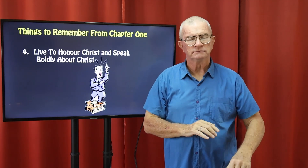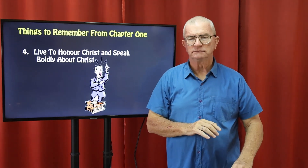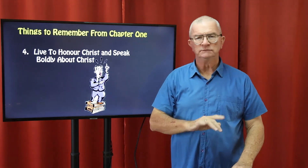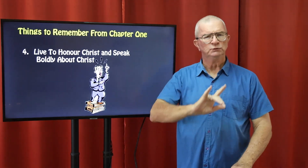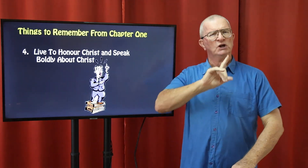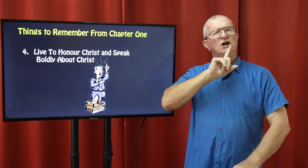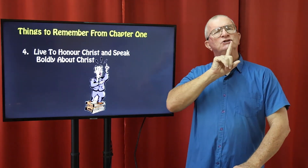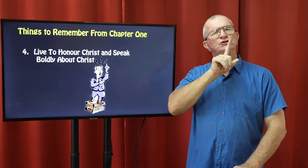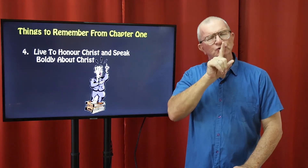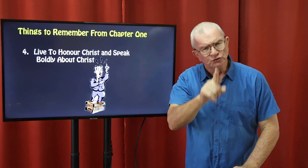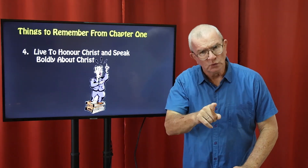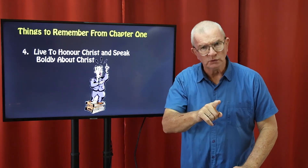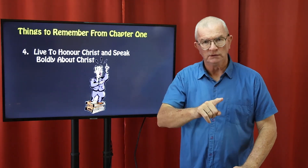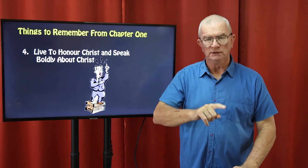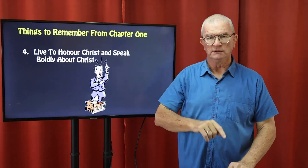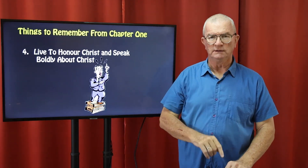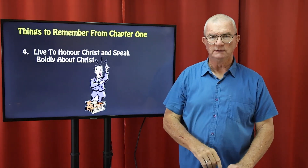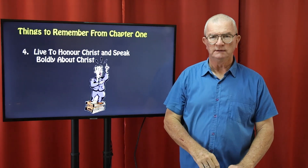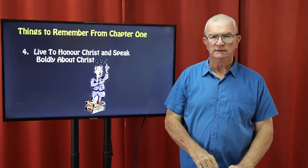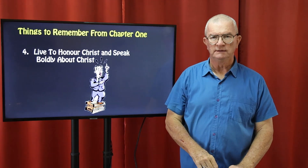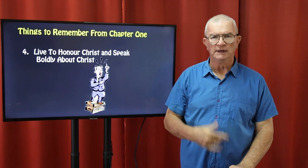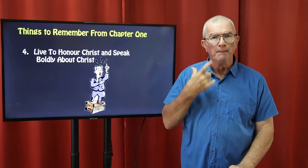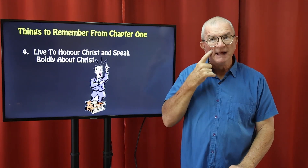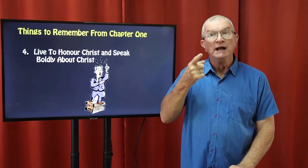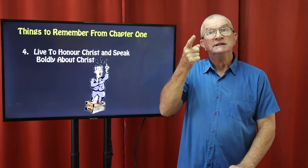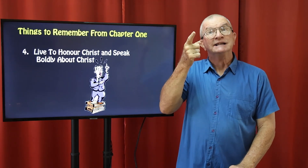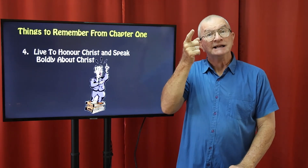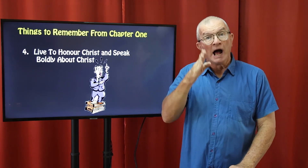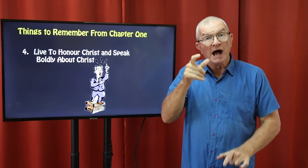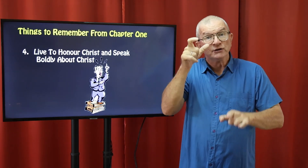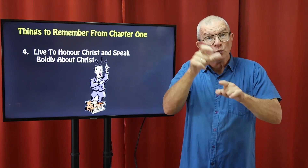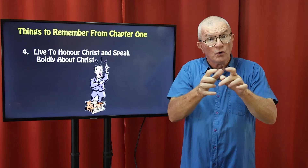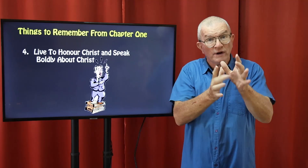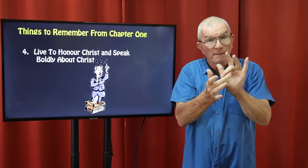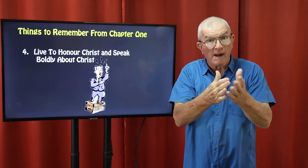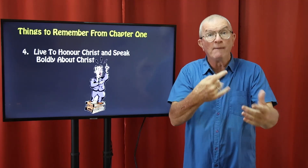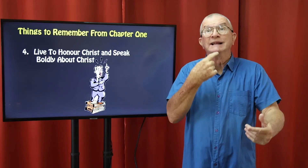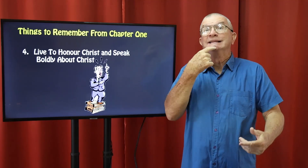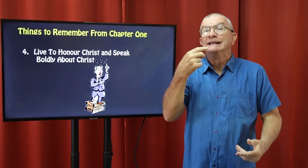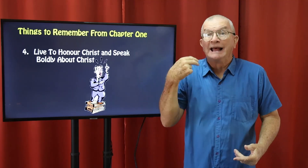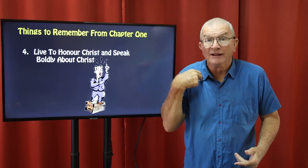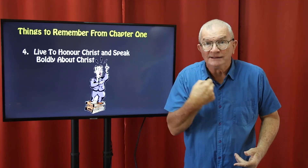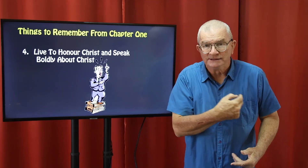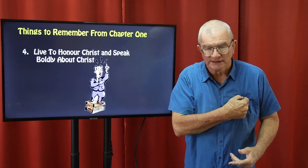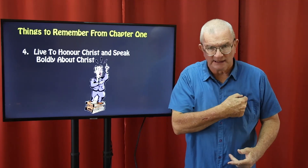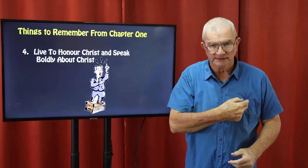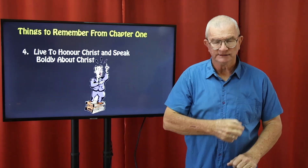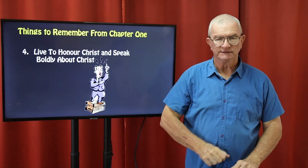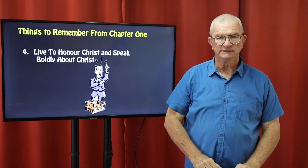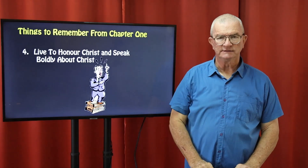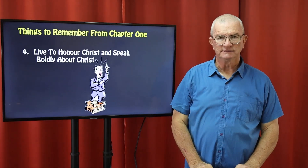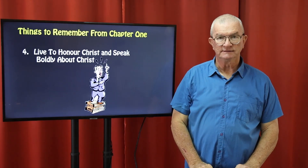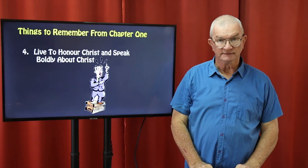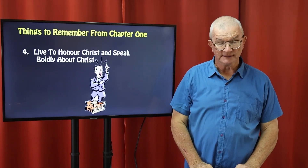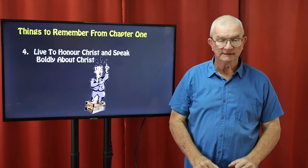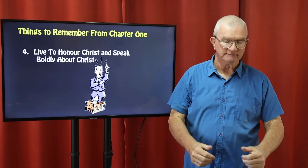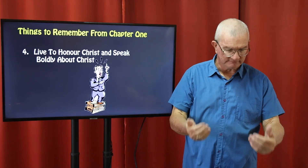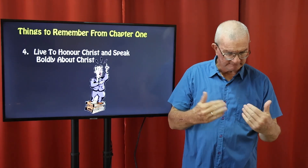Not sure. We are sure. Because God's Word, the Bible, tells us.